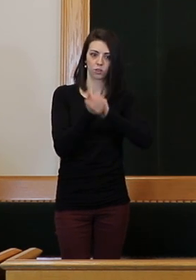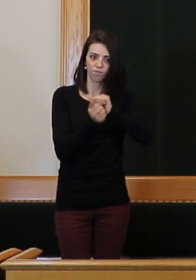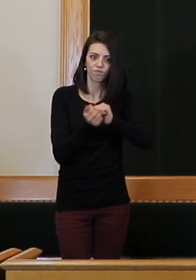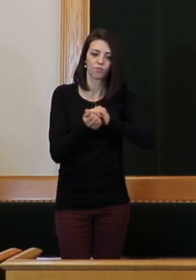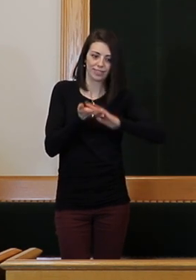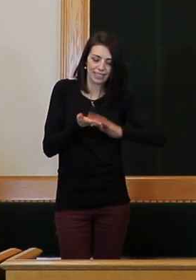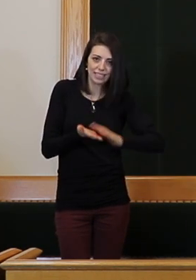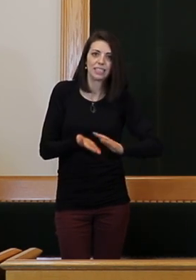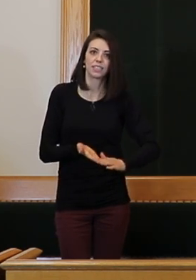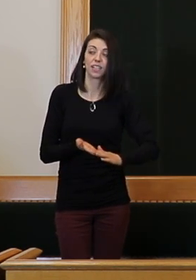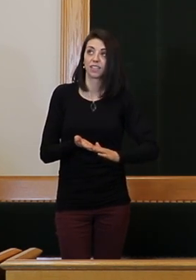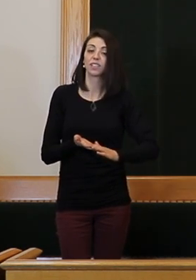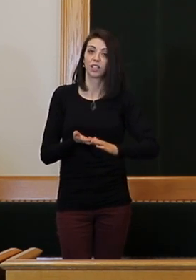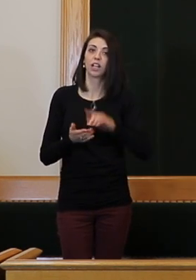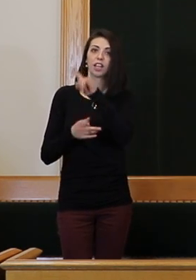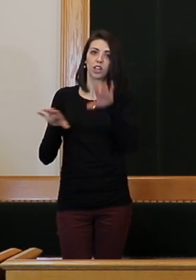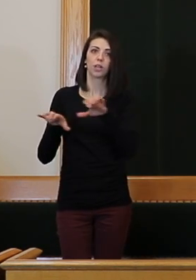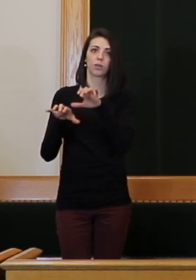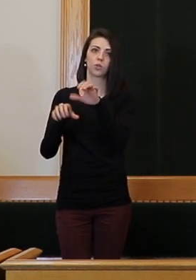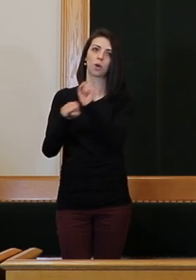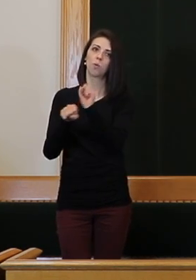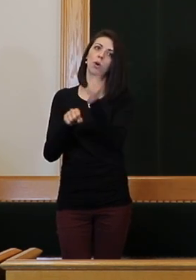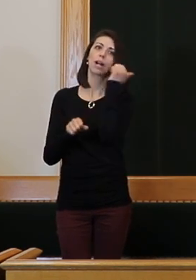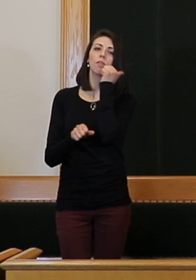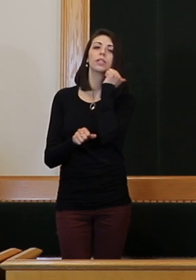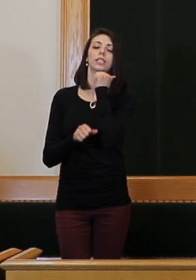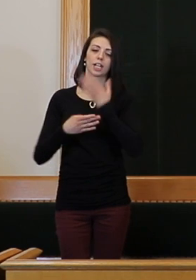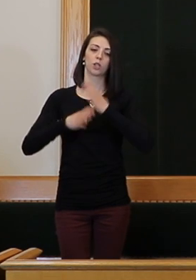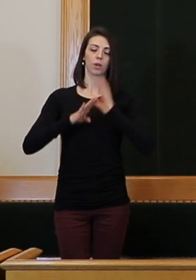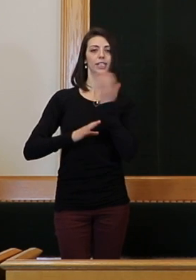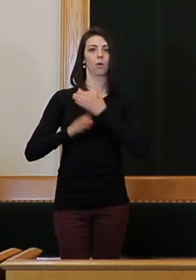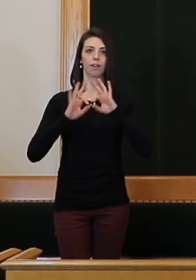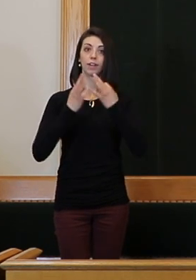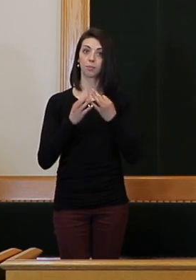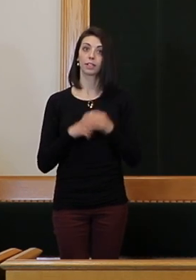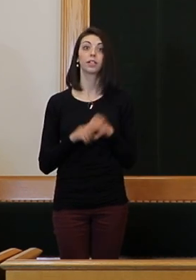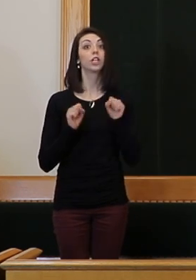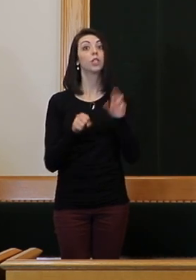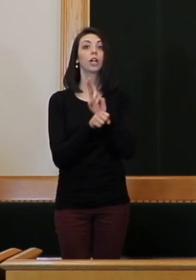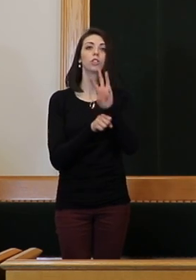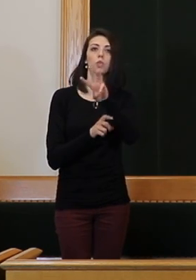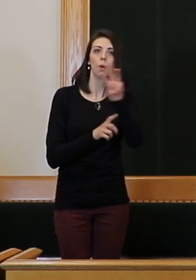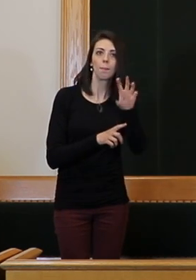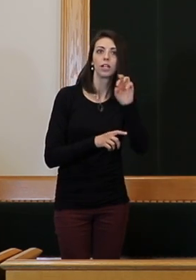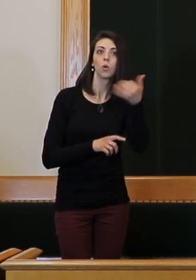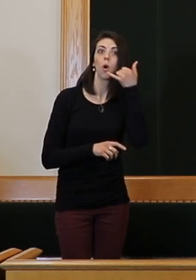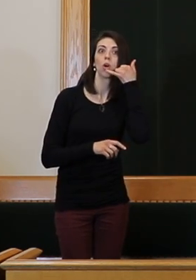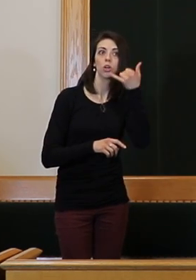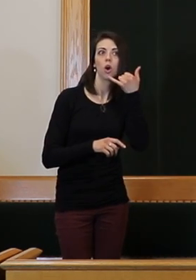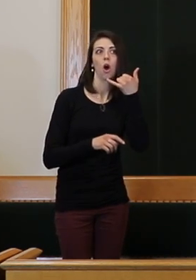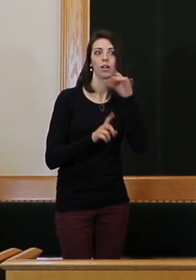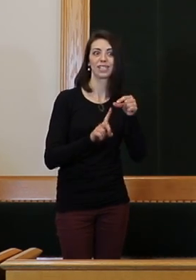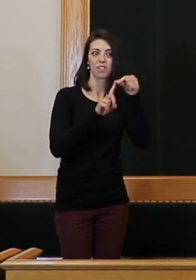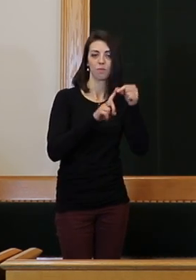and our families. For more information about coronavirus, visit the webpage or call the Oswego County Health Department